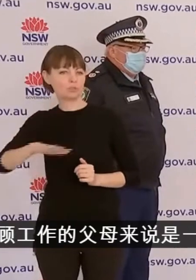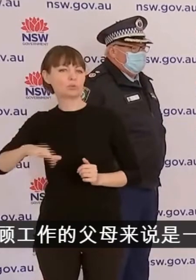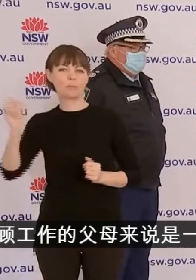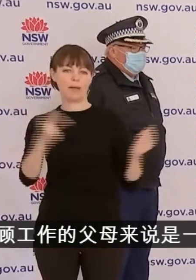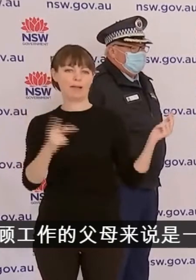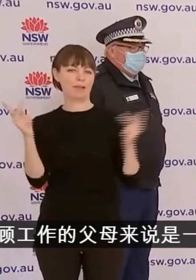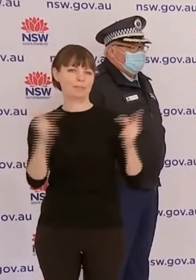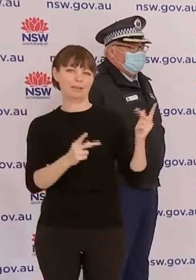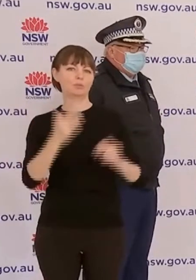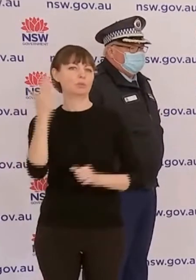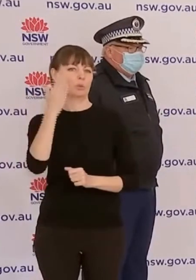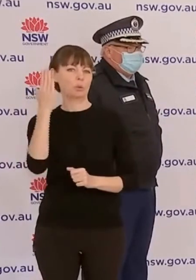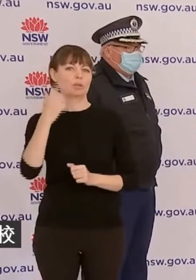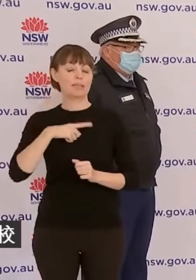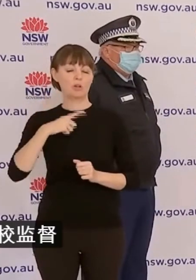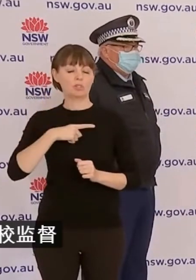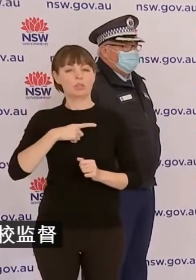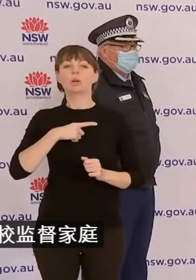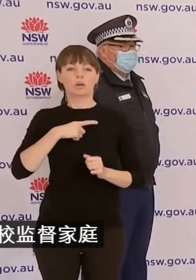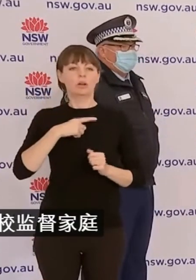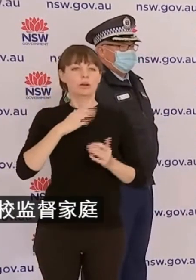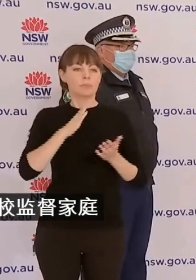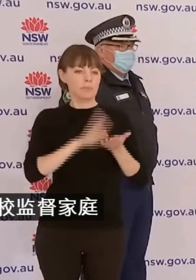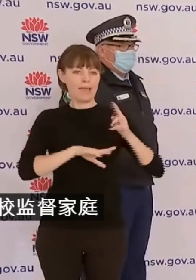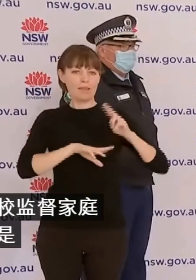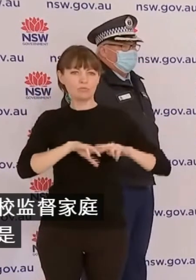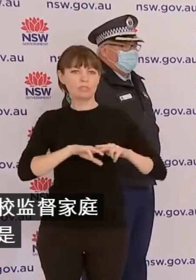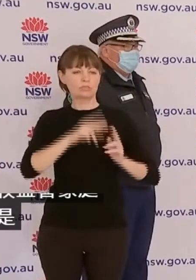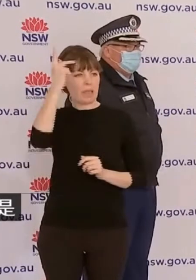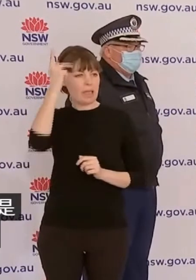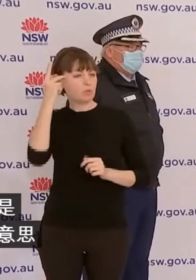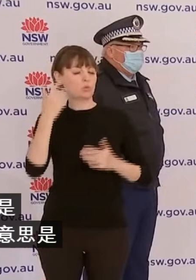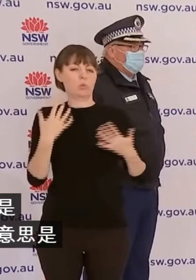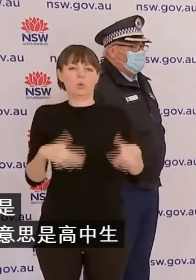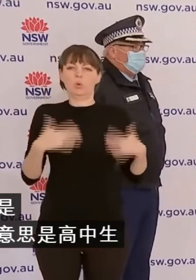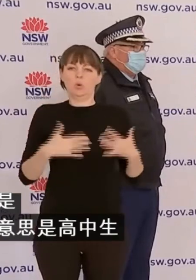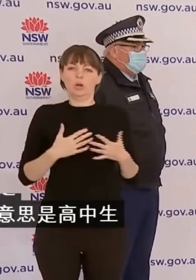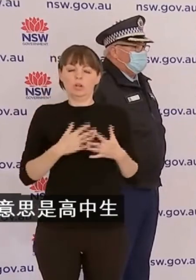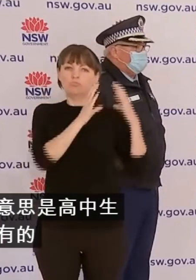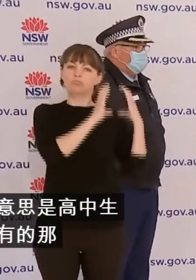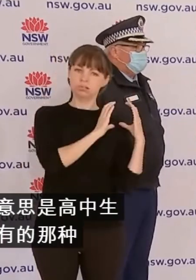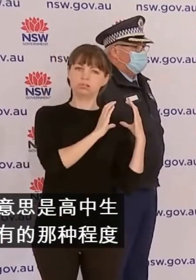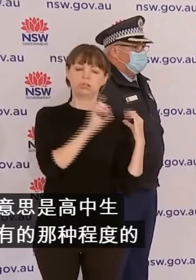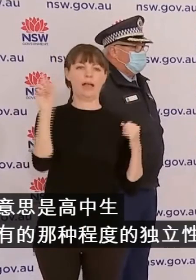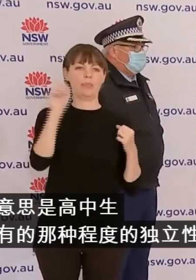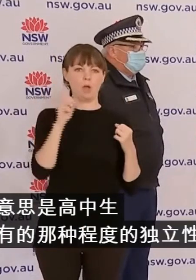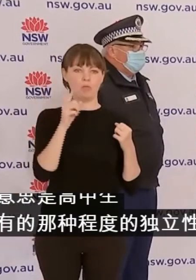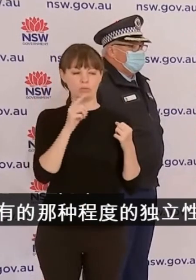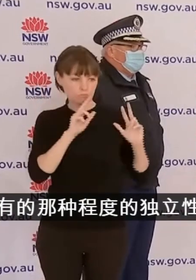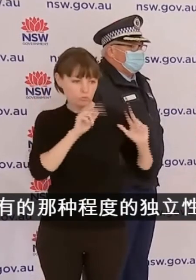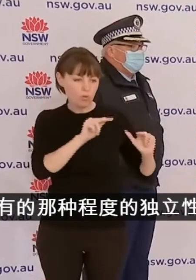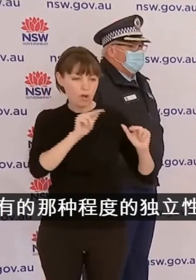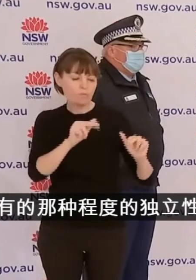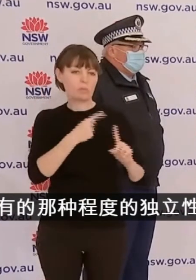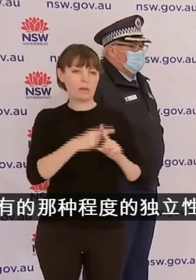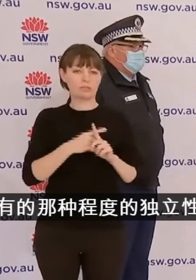juggle work, but also overseeing homeschooling, especially for primary children. I mean, high school students have that level of independence which primary